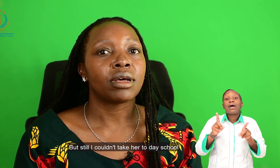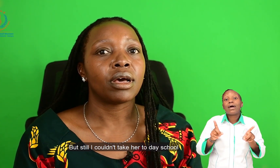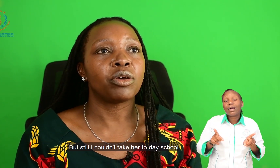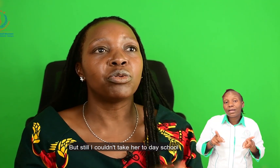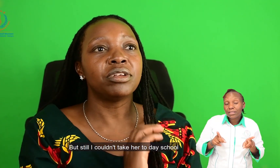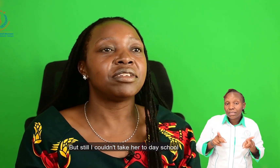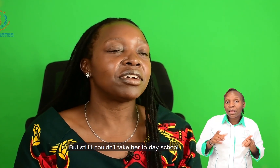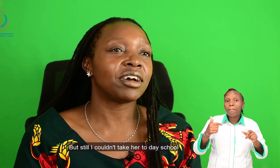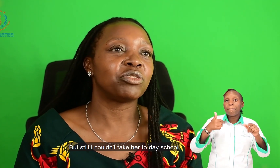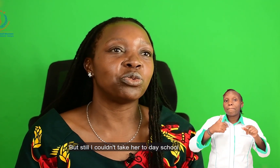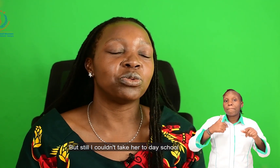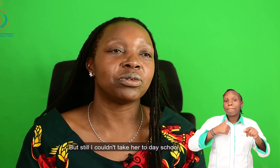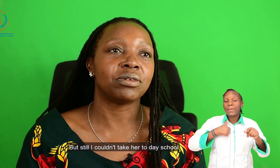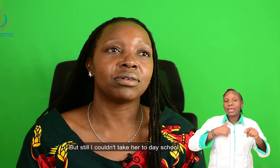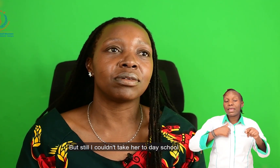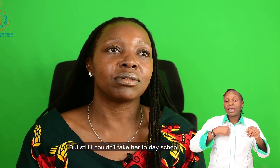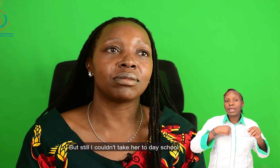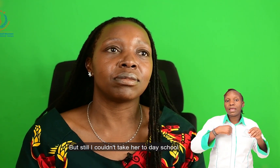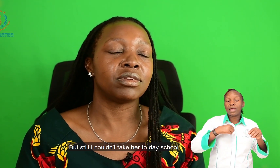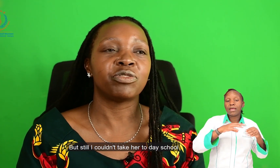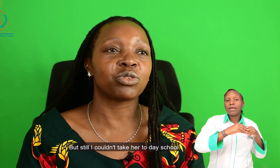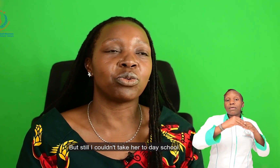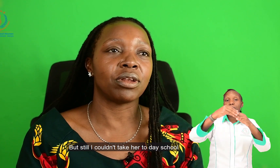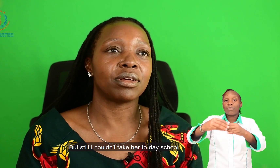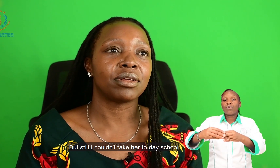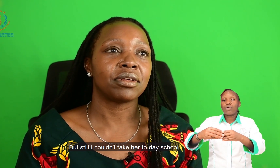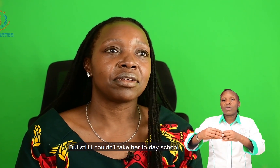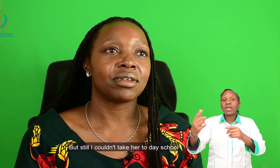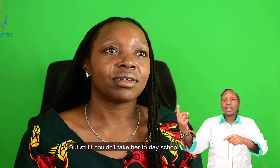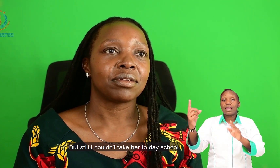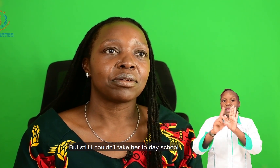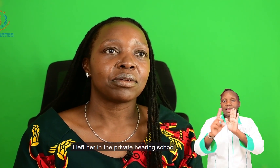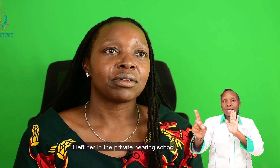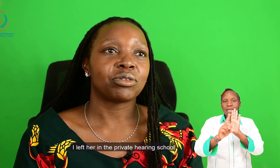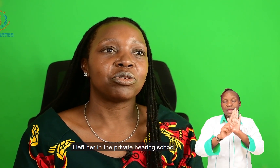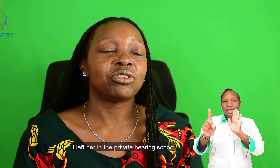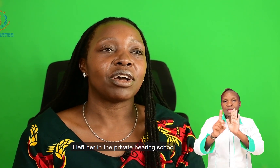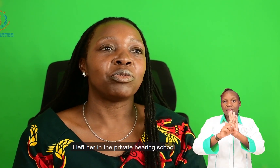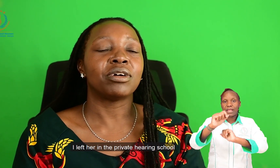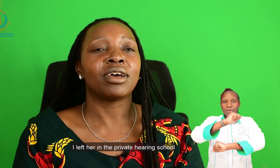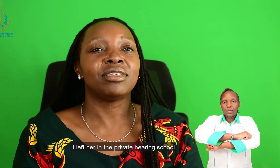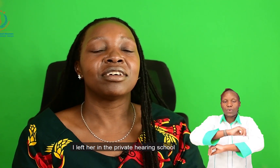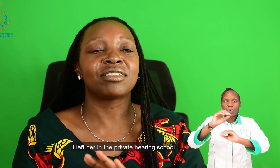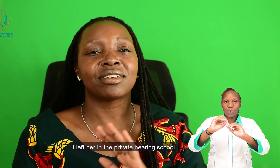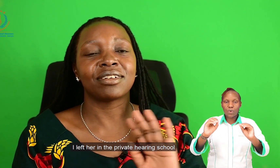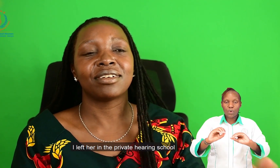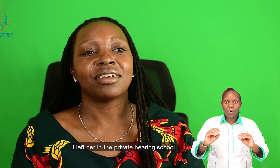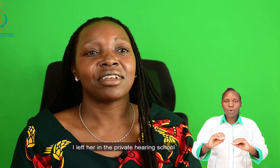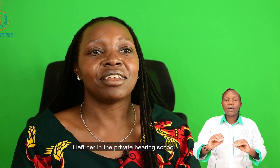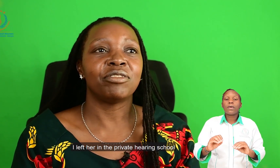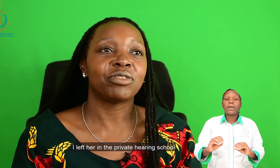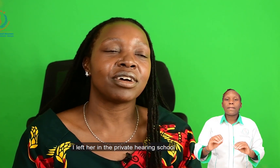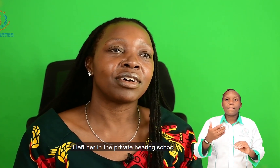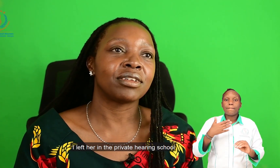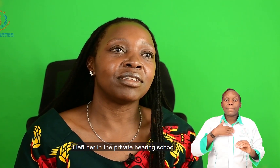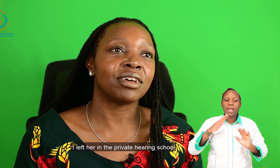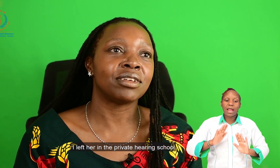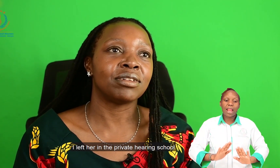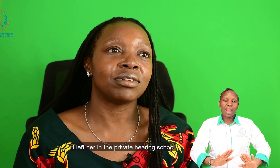I couldn't take her to deaf school. So I just leave her there in